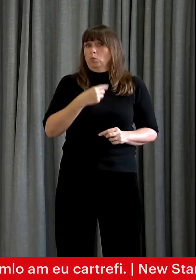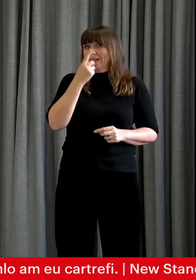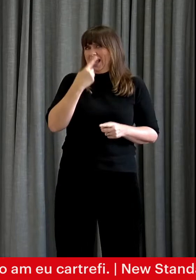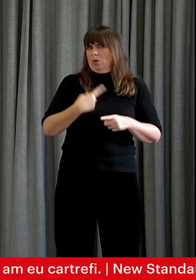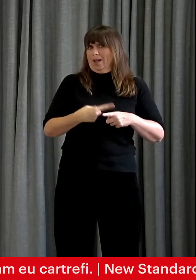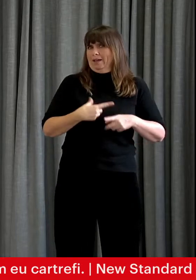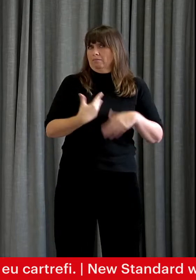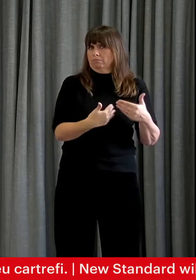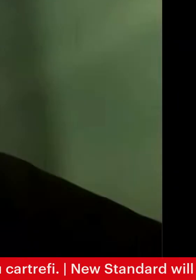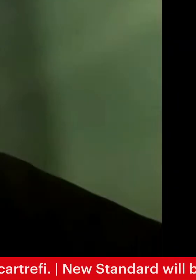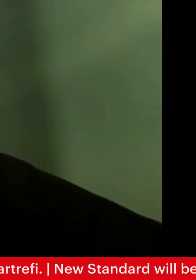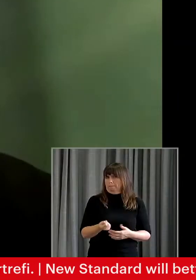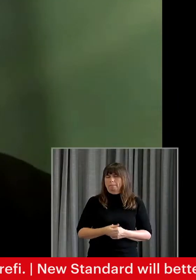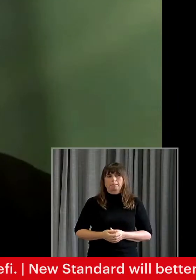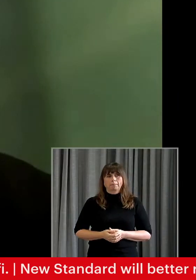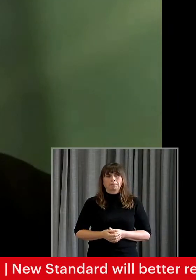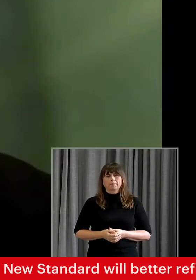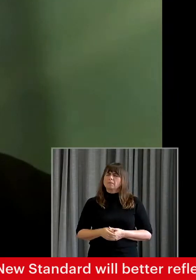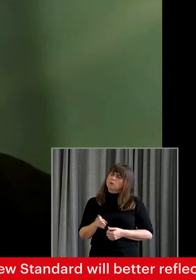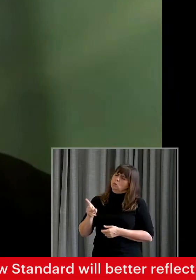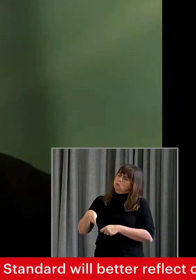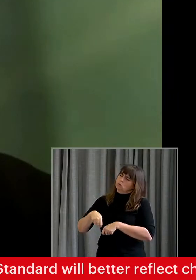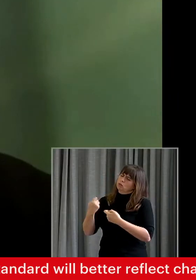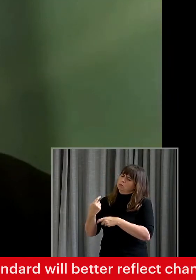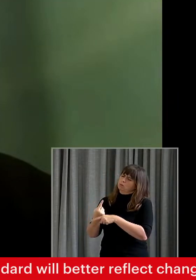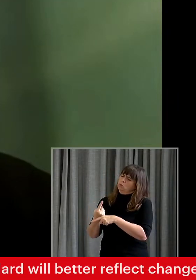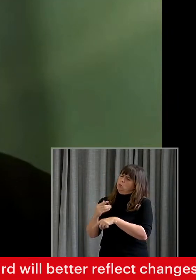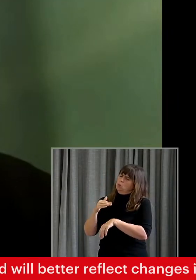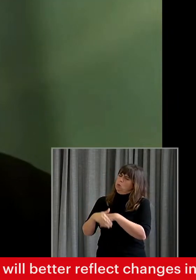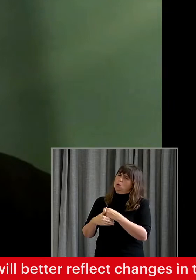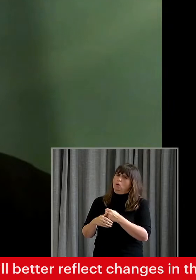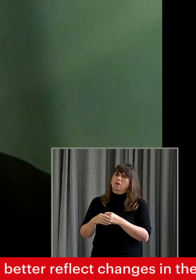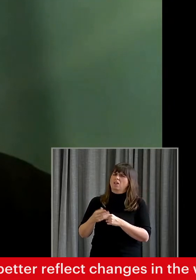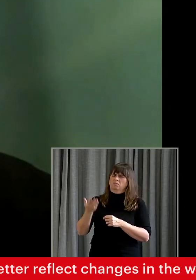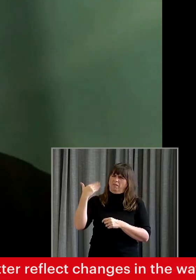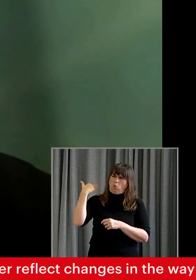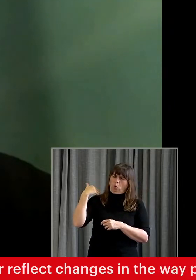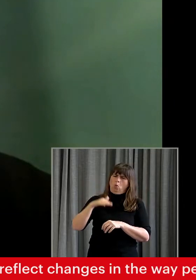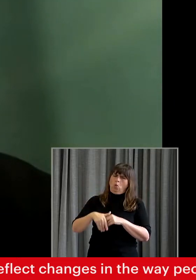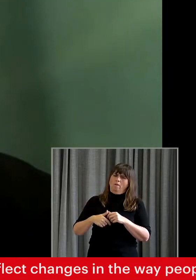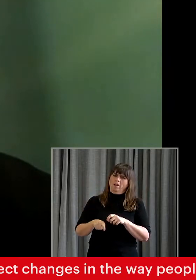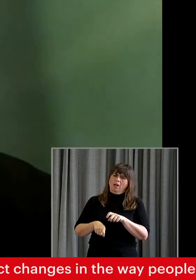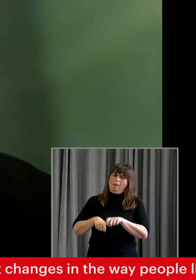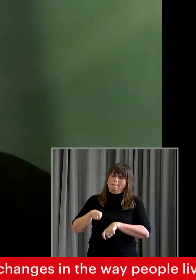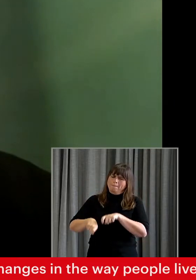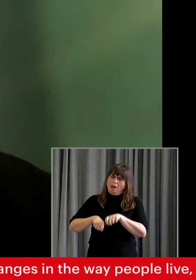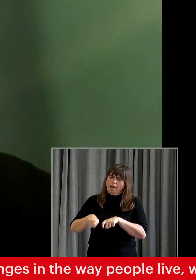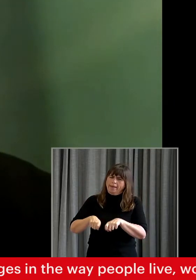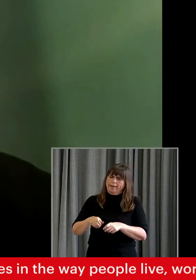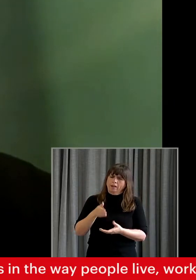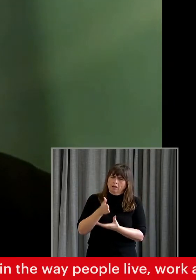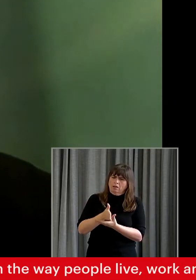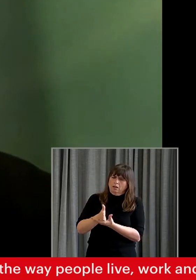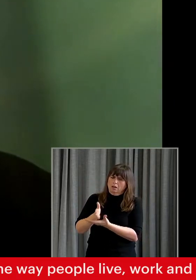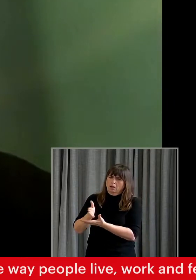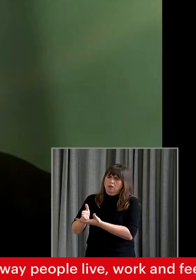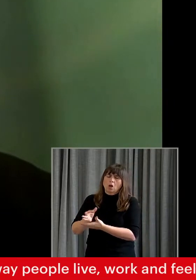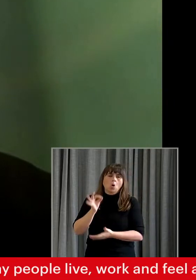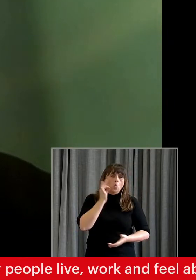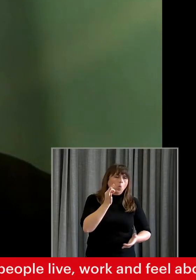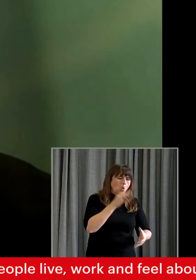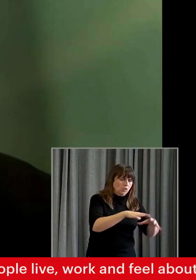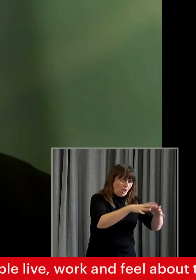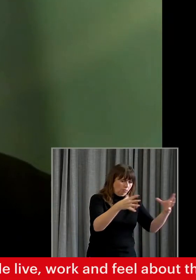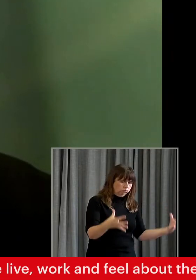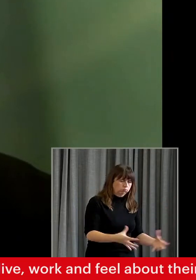Just one other question: the points about bicycle storage and water butts, has that come from